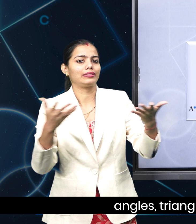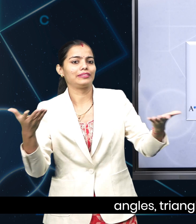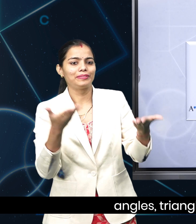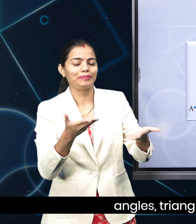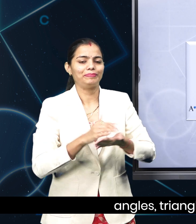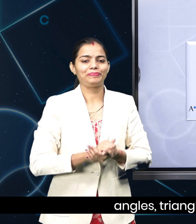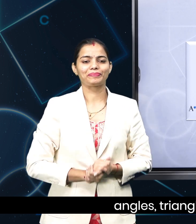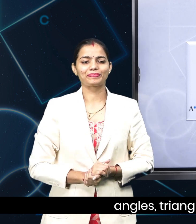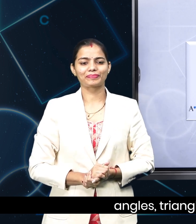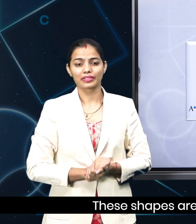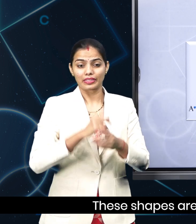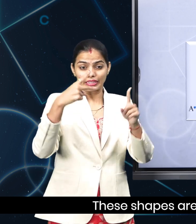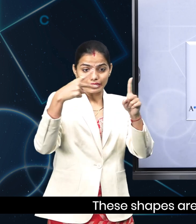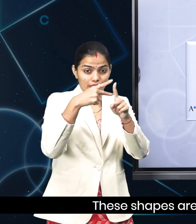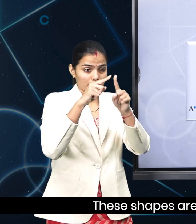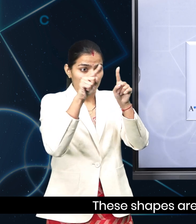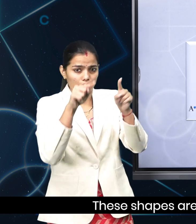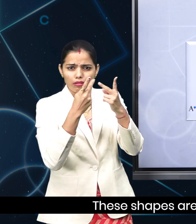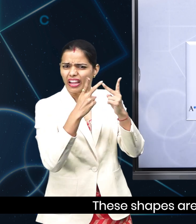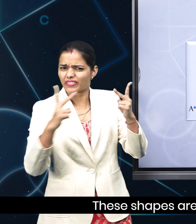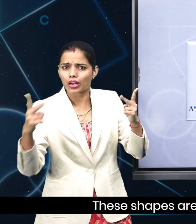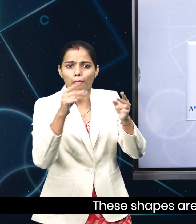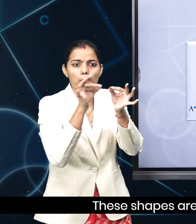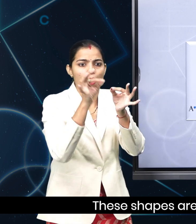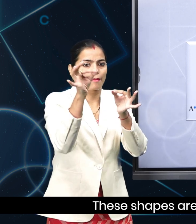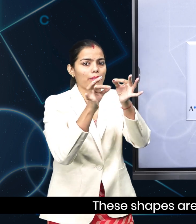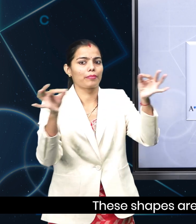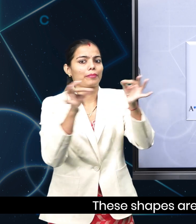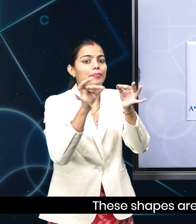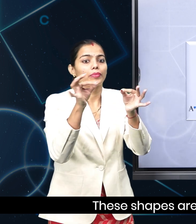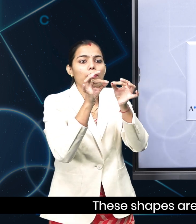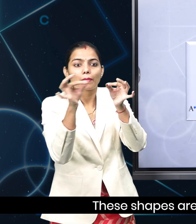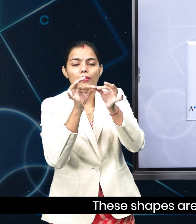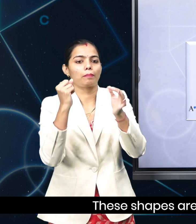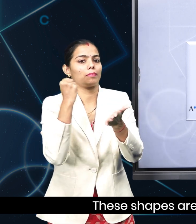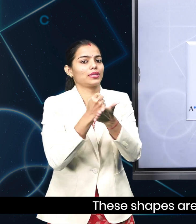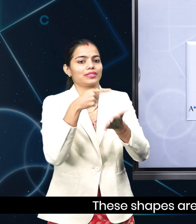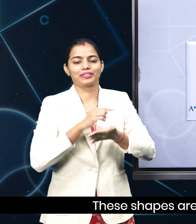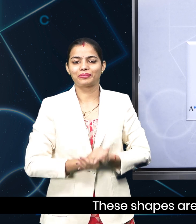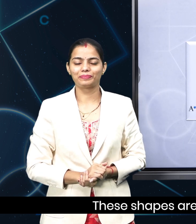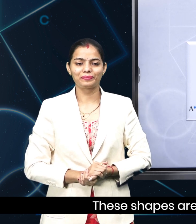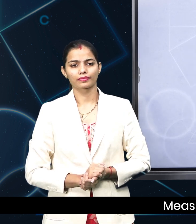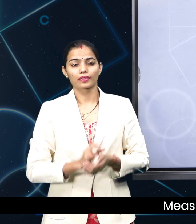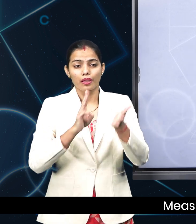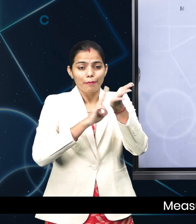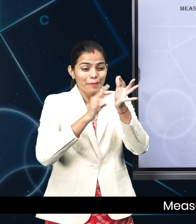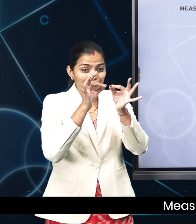etc. These shapes are of different sizes and measures. Measuring